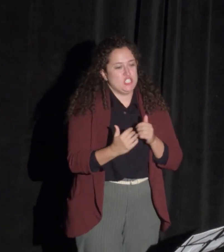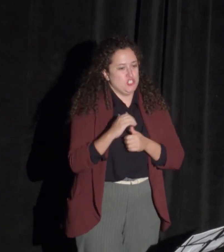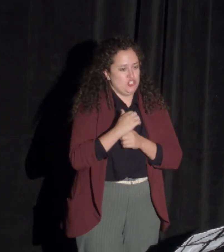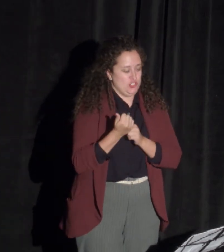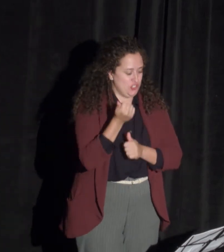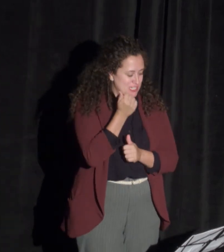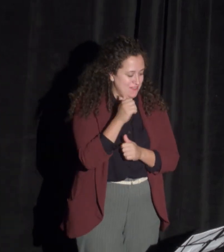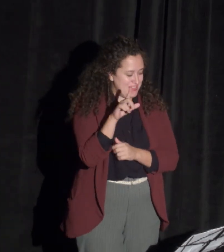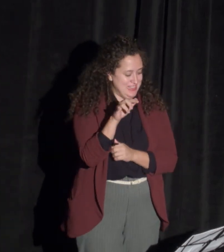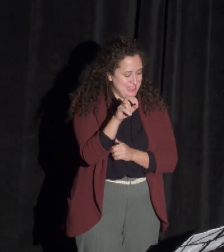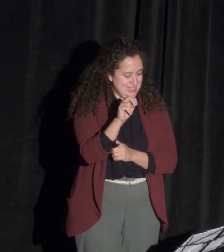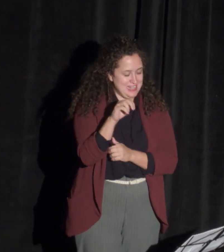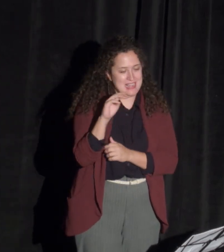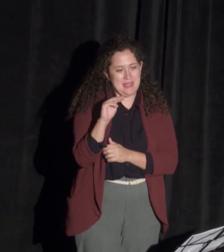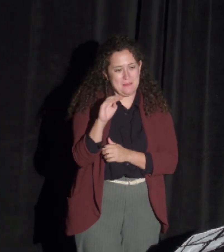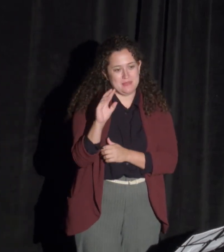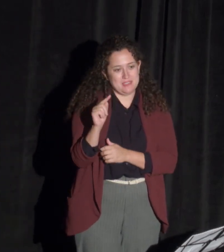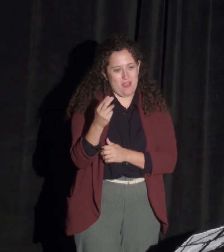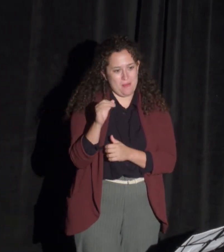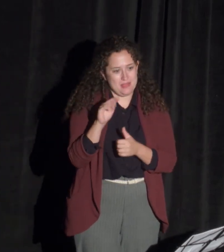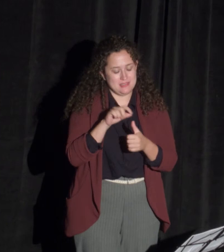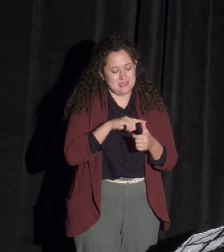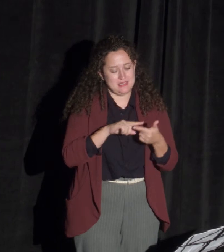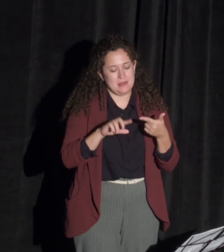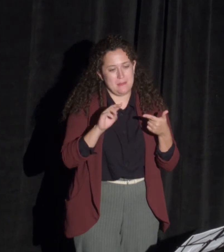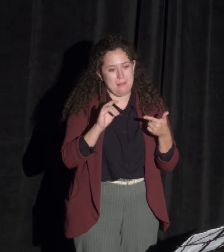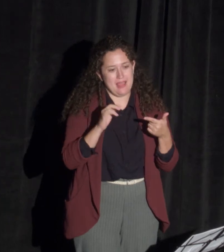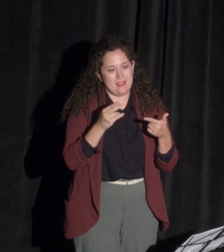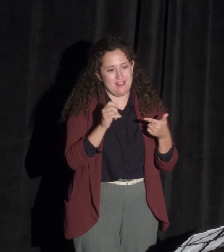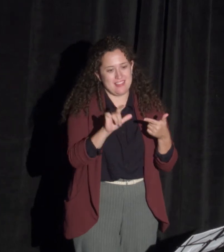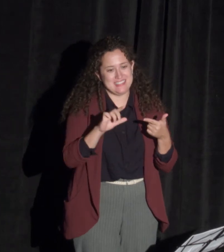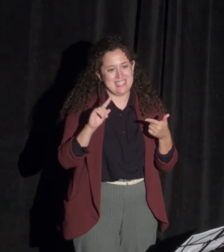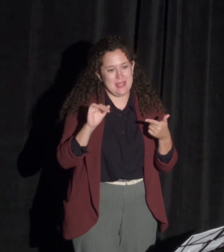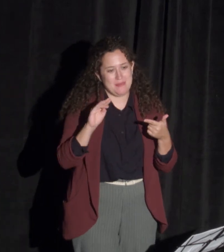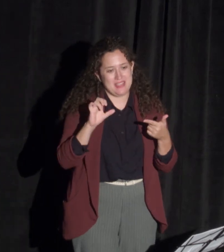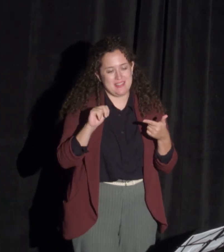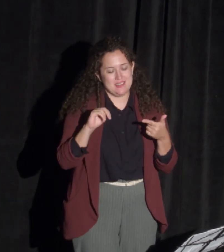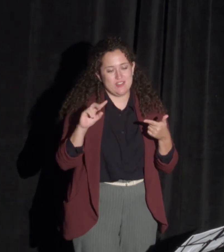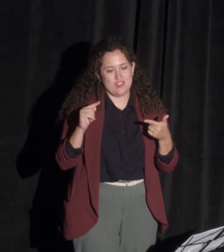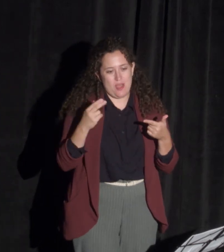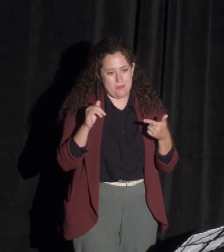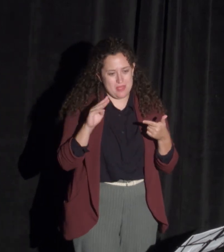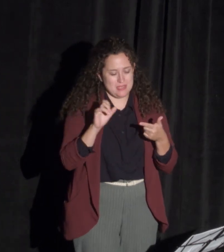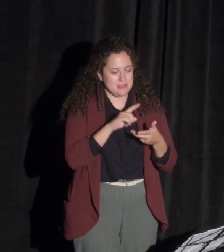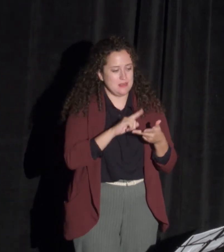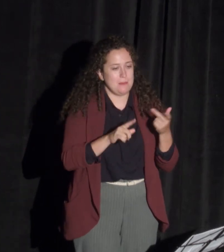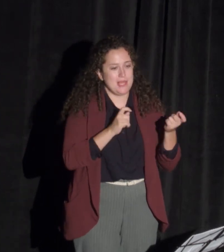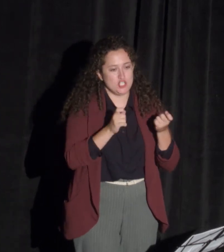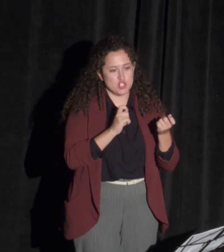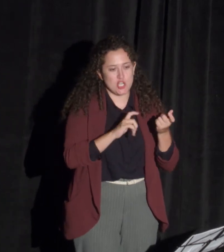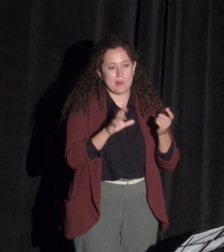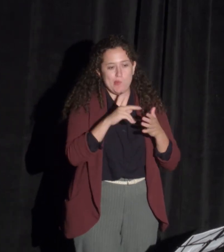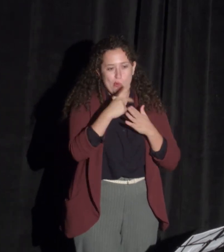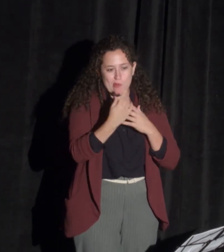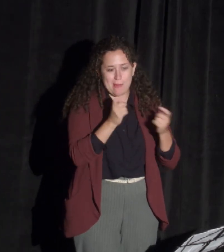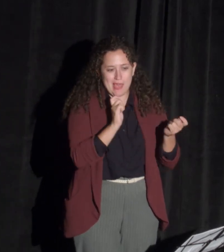Michael Damian Thomas, managing and poetry editor Chimedum Ahebu, nonfiction editor